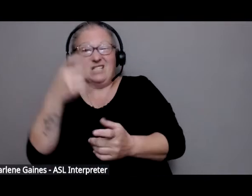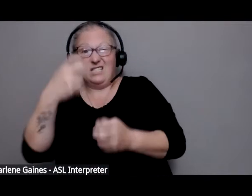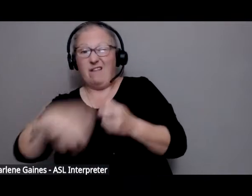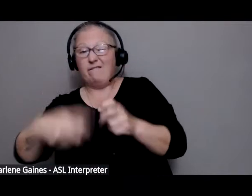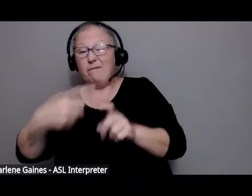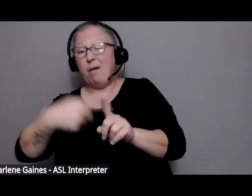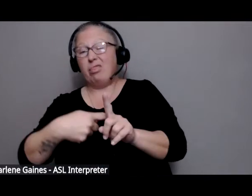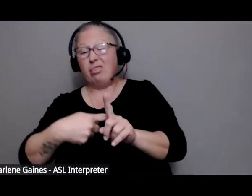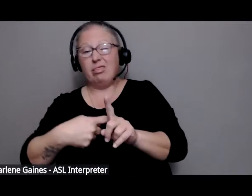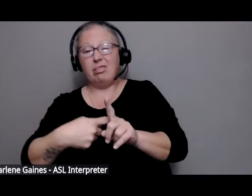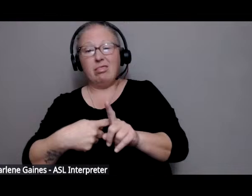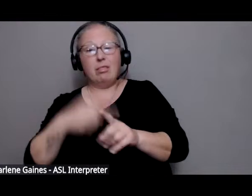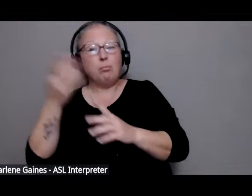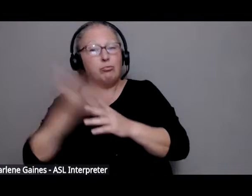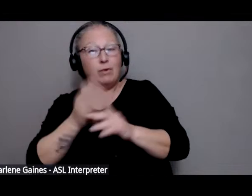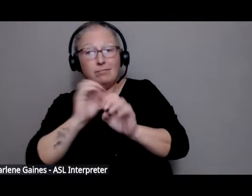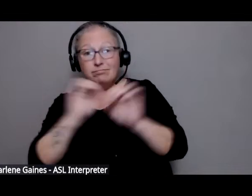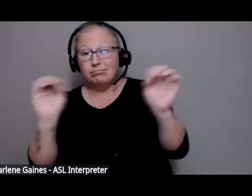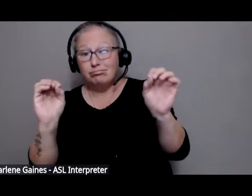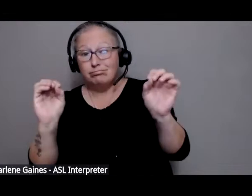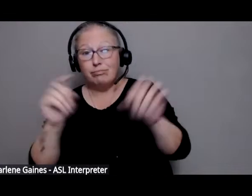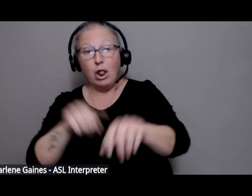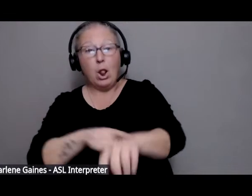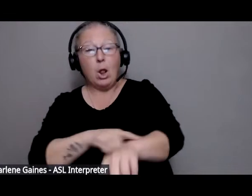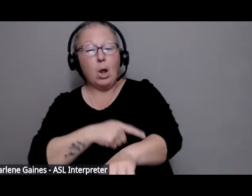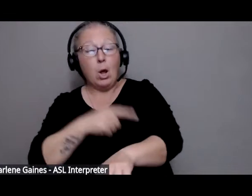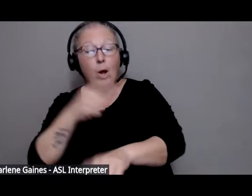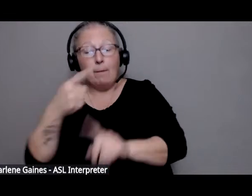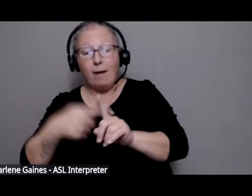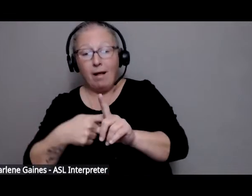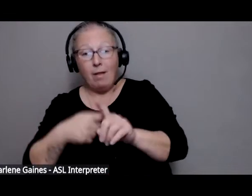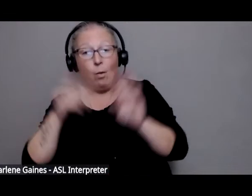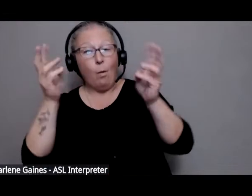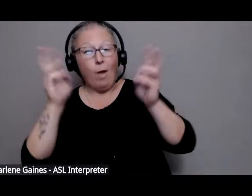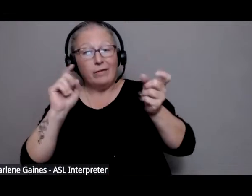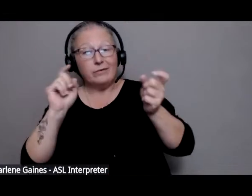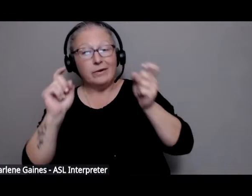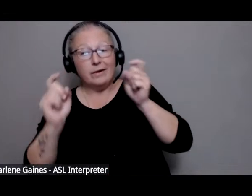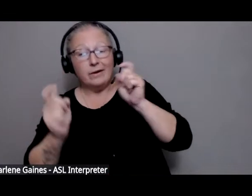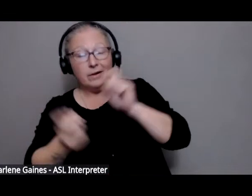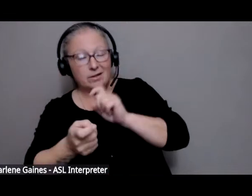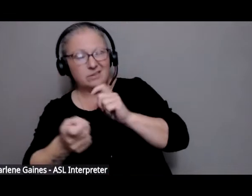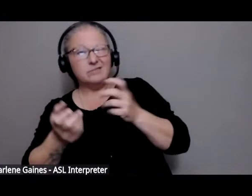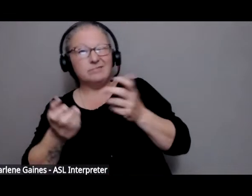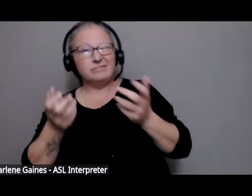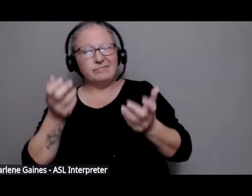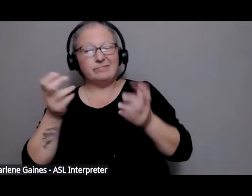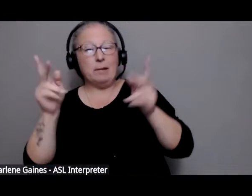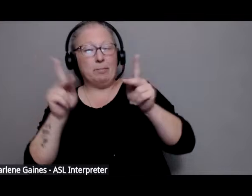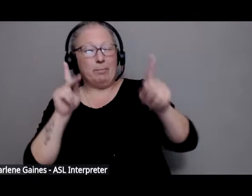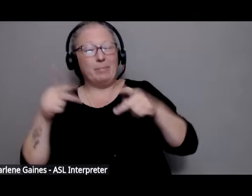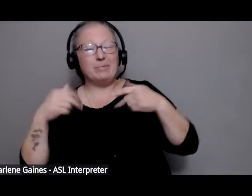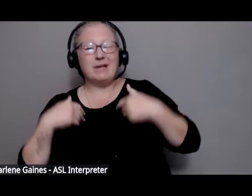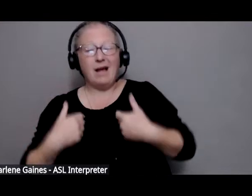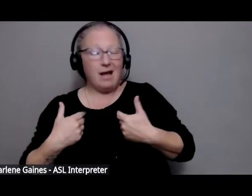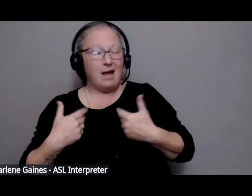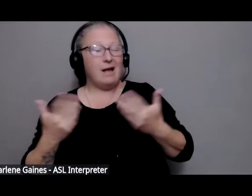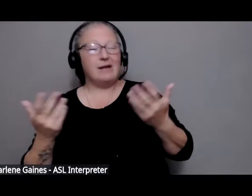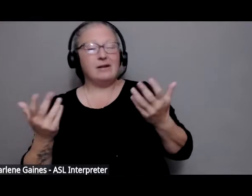in. No breaks. It's long. The weather's turning. People are tired.